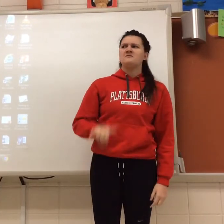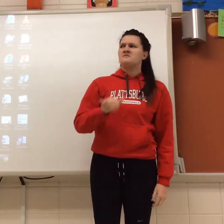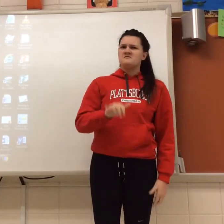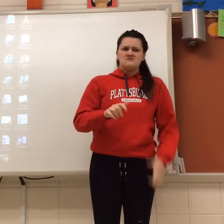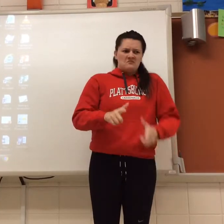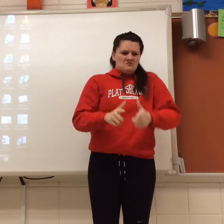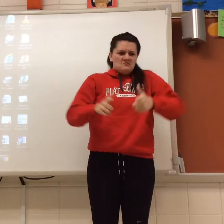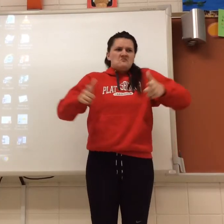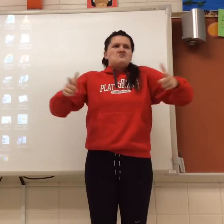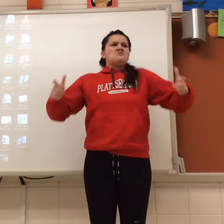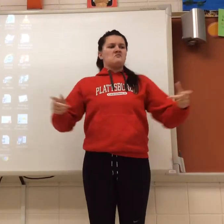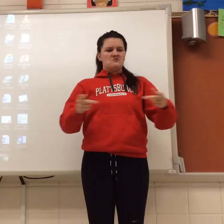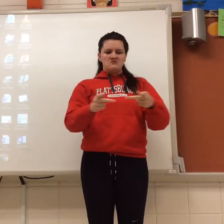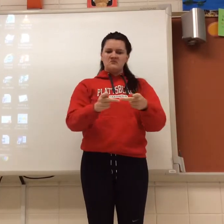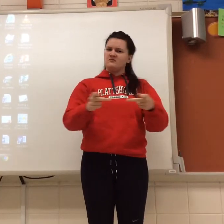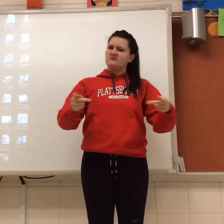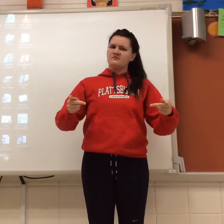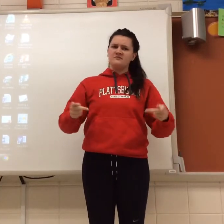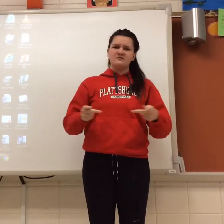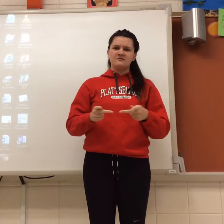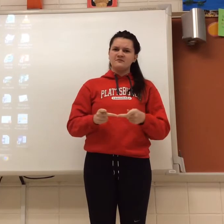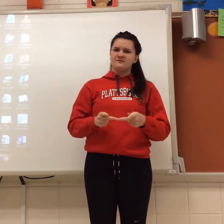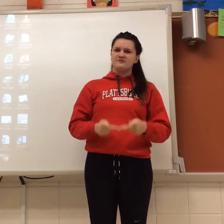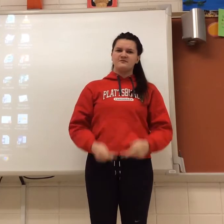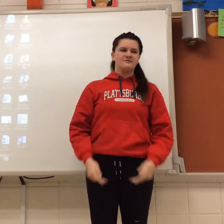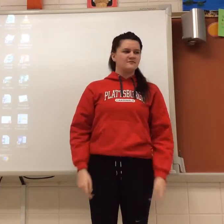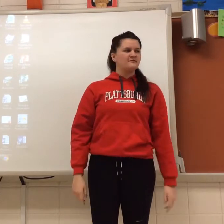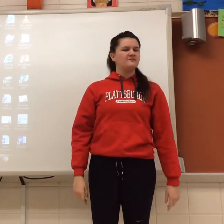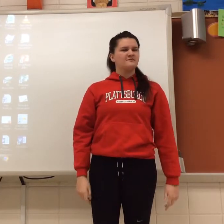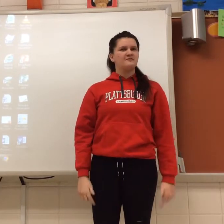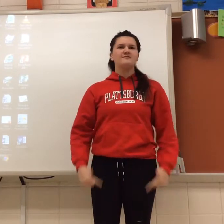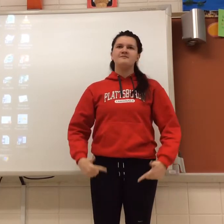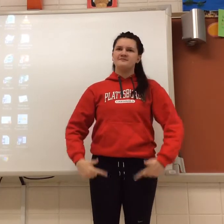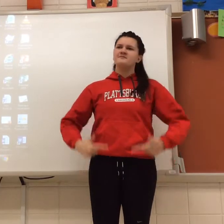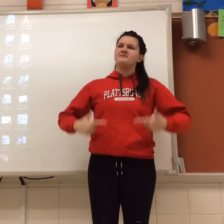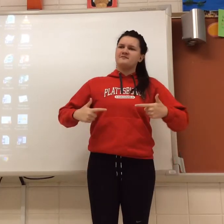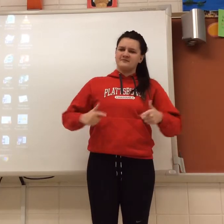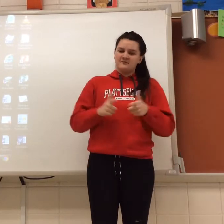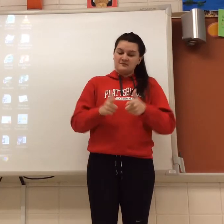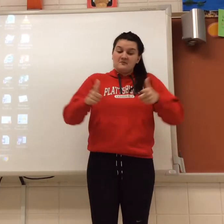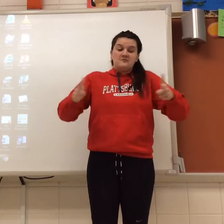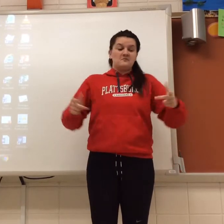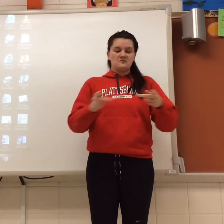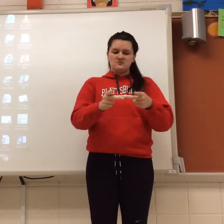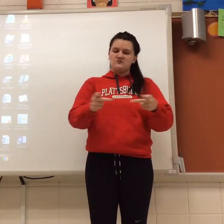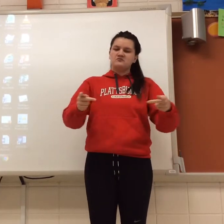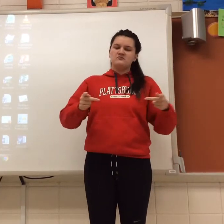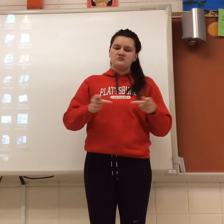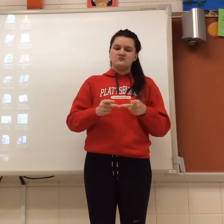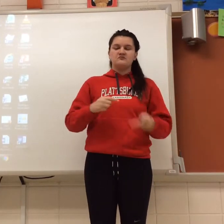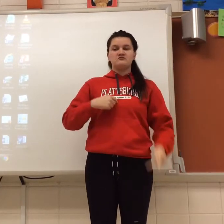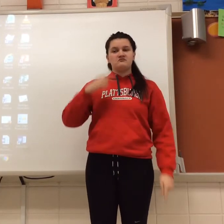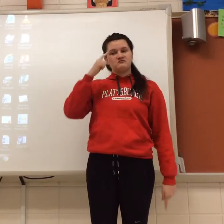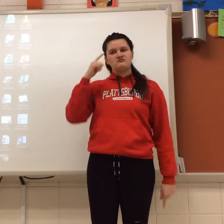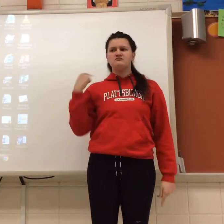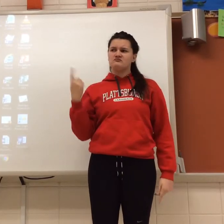"This must be a palace," Corduroy gasped. "I guess I've always wanted to live